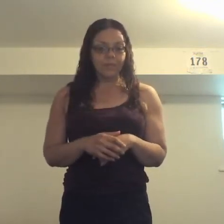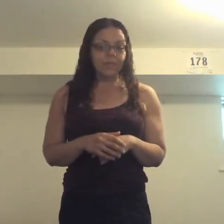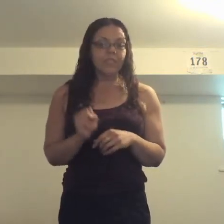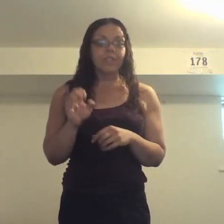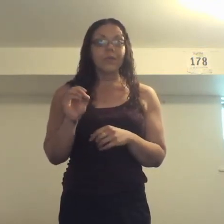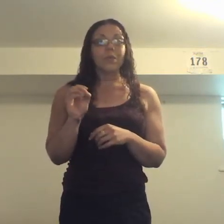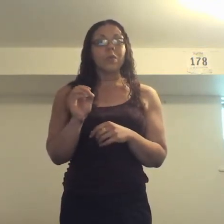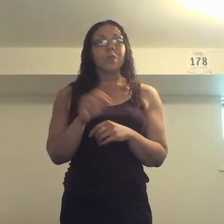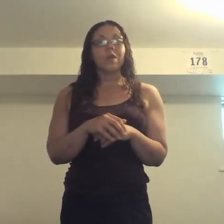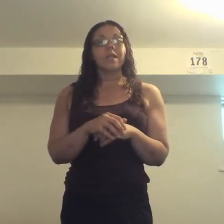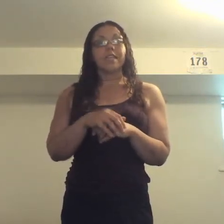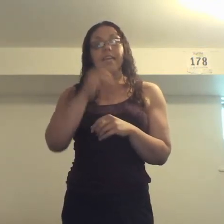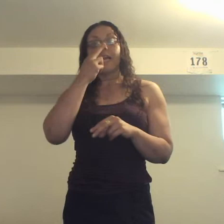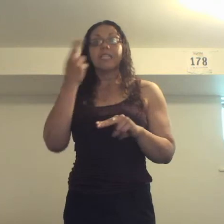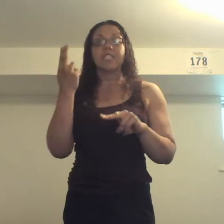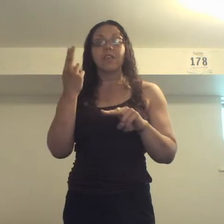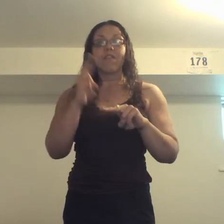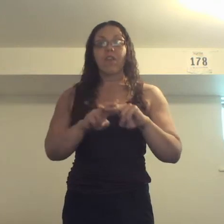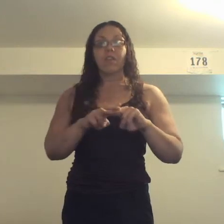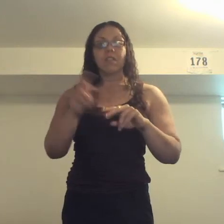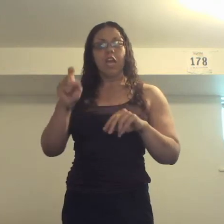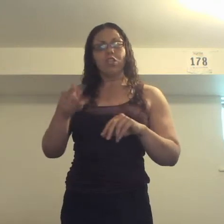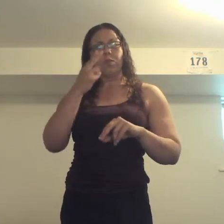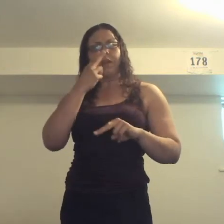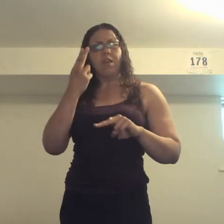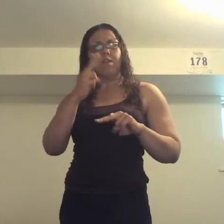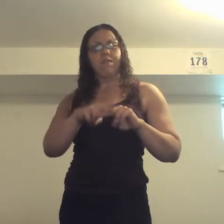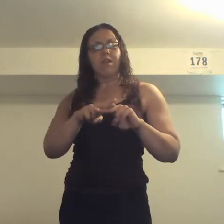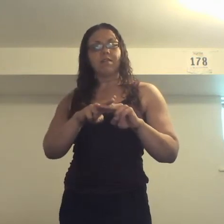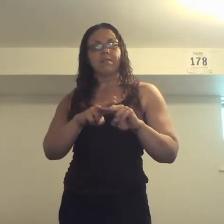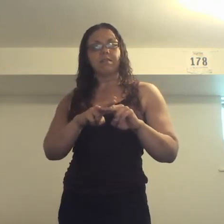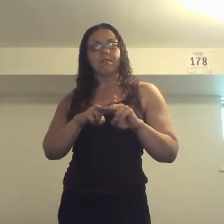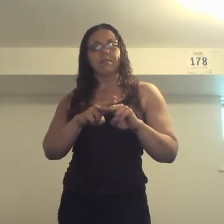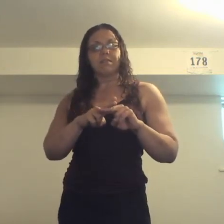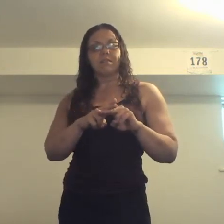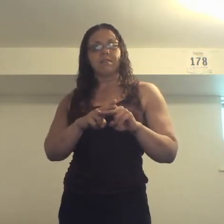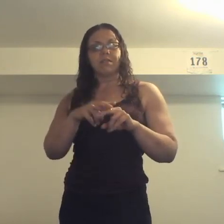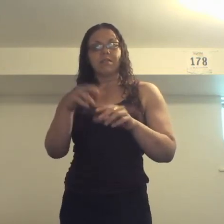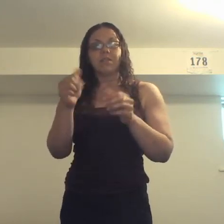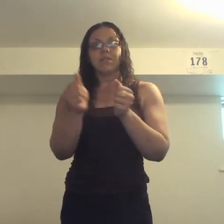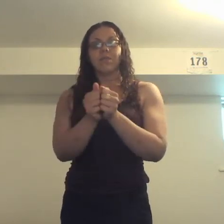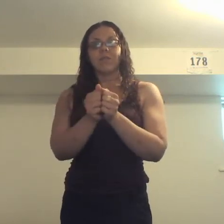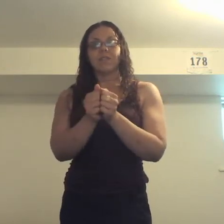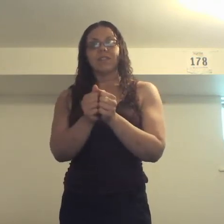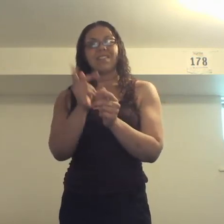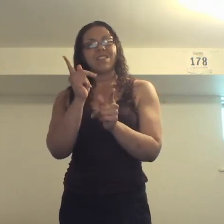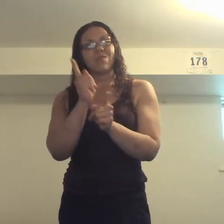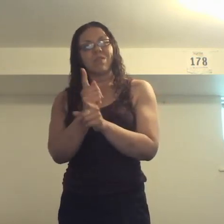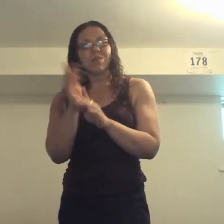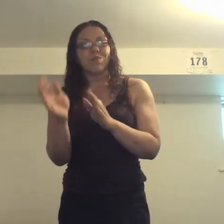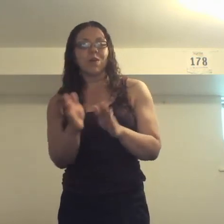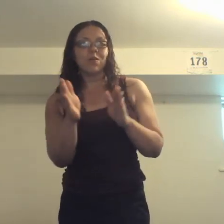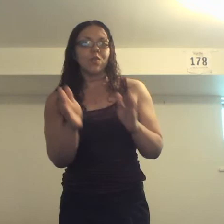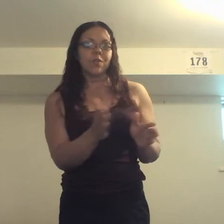And a trip like this should be fun, can be fun with the right preparation going into it. And all that takes a